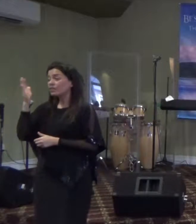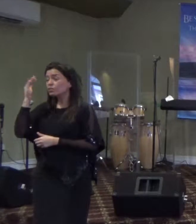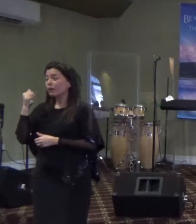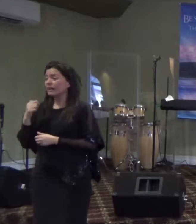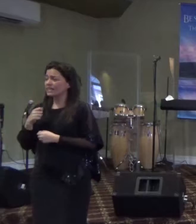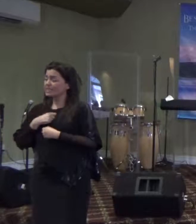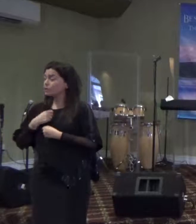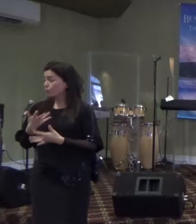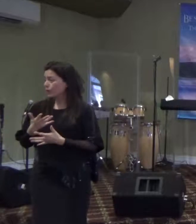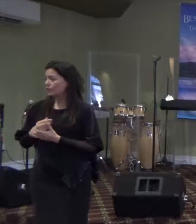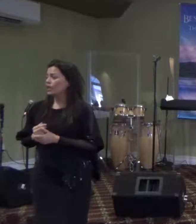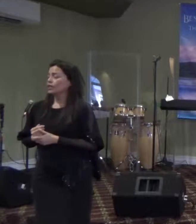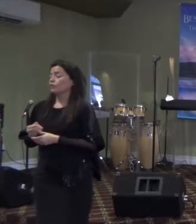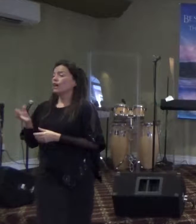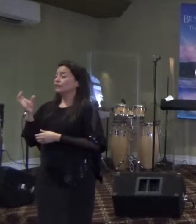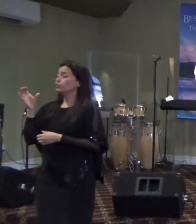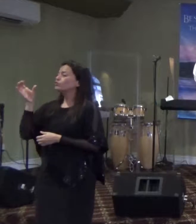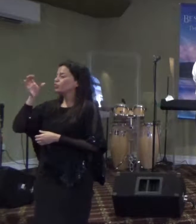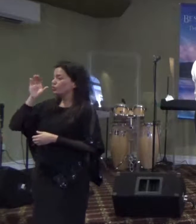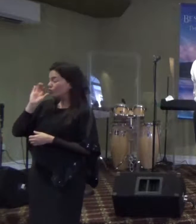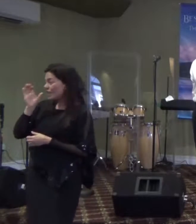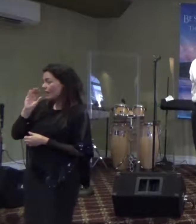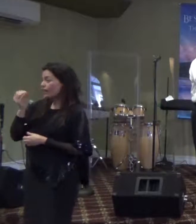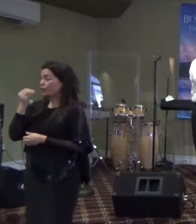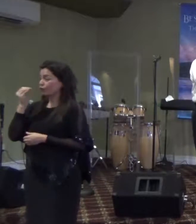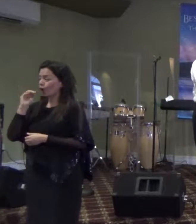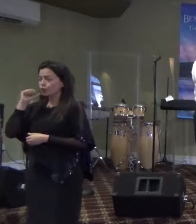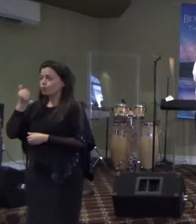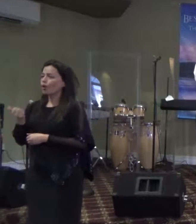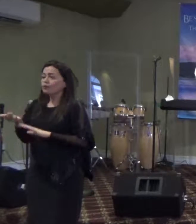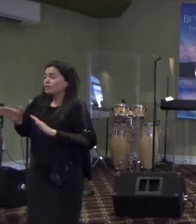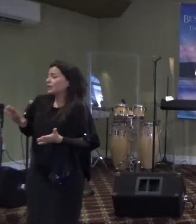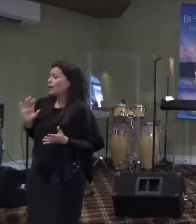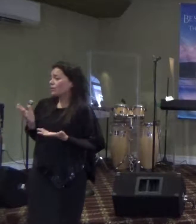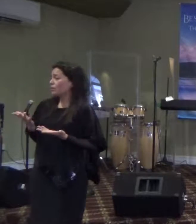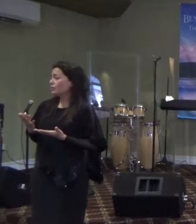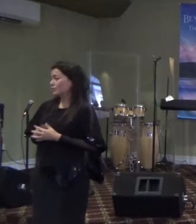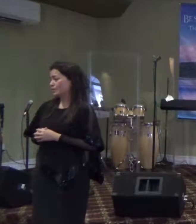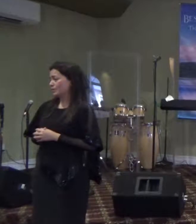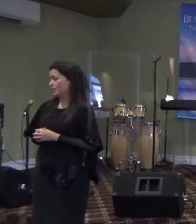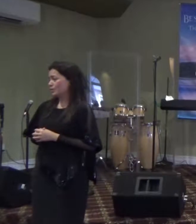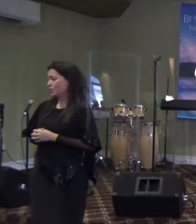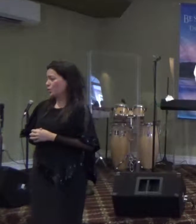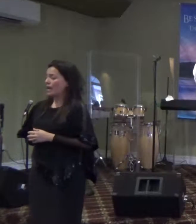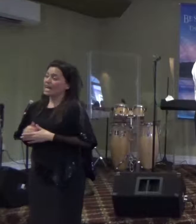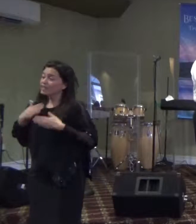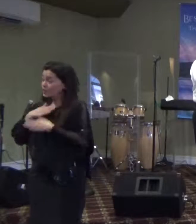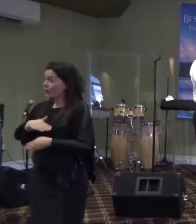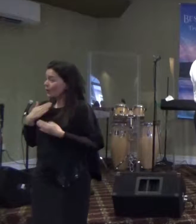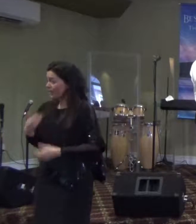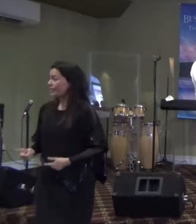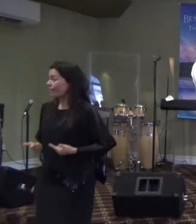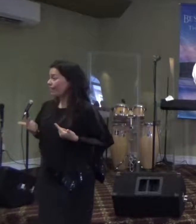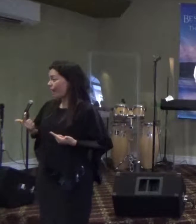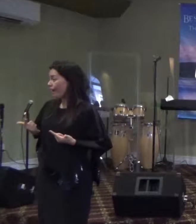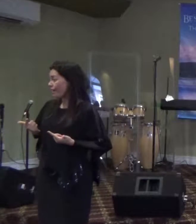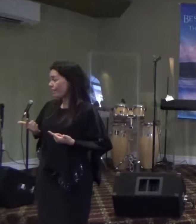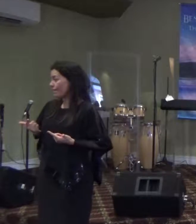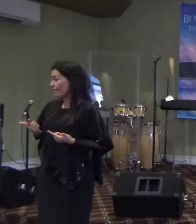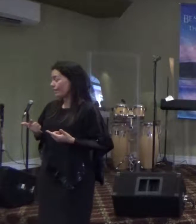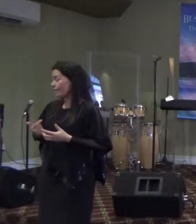drink that tomorrow we will die. Porque cree que el hombre solo es para esta vida. Because he believes that the man is just for this